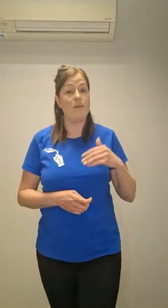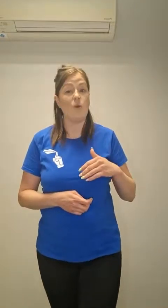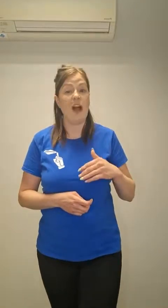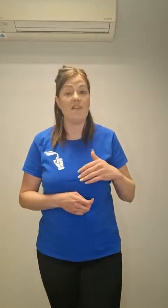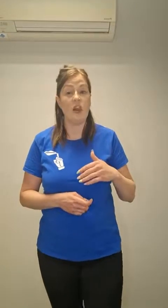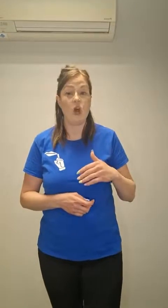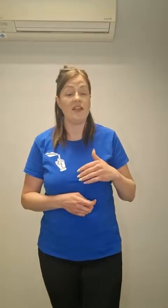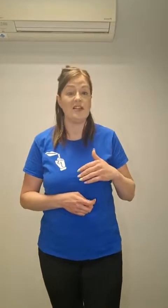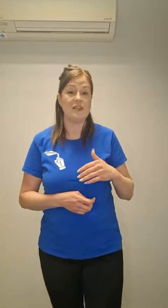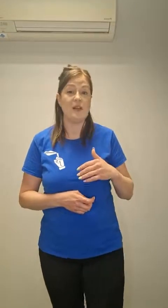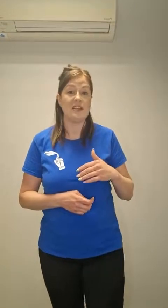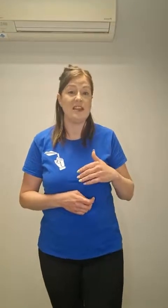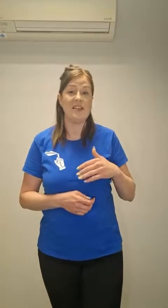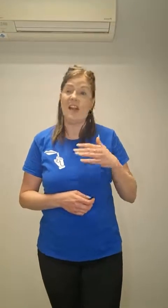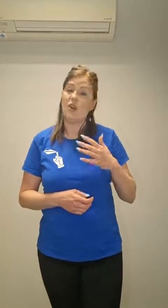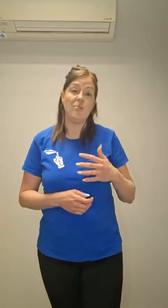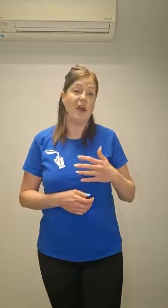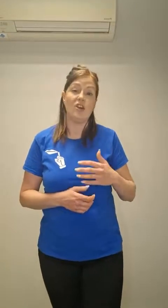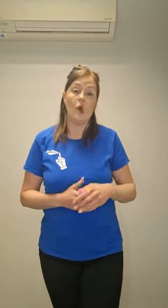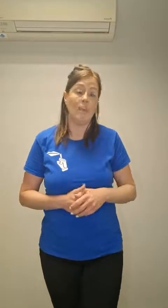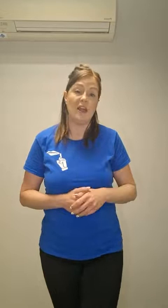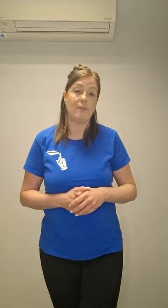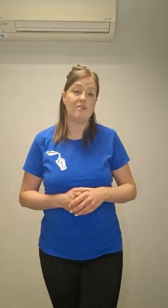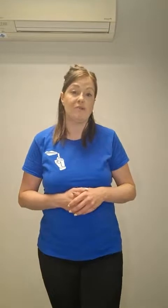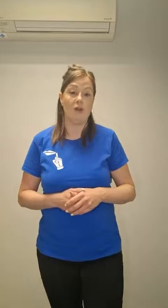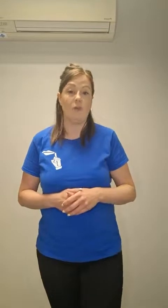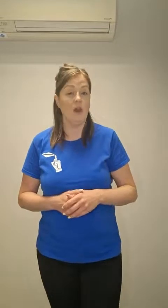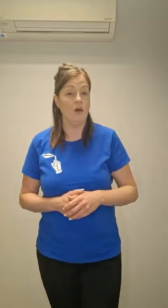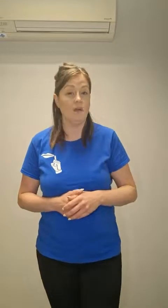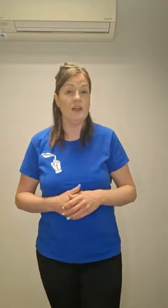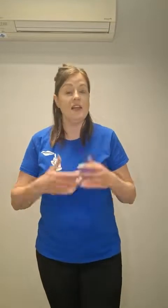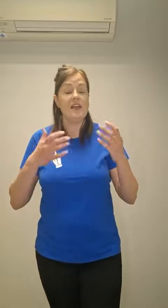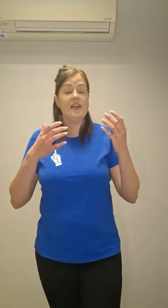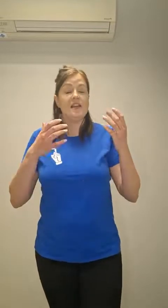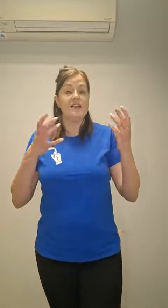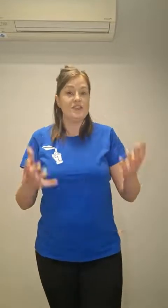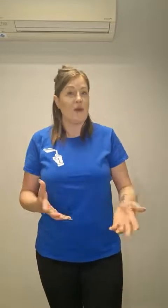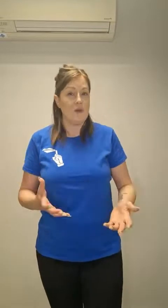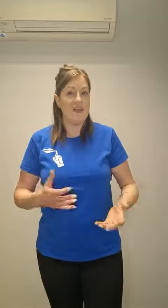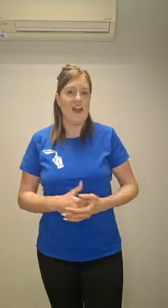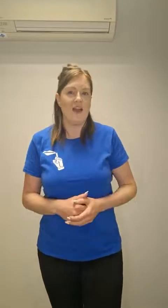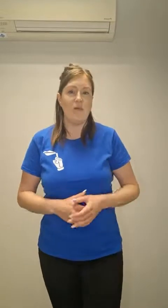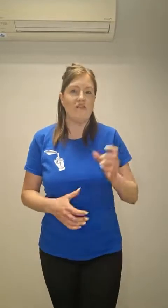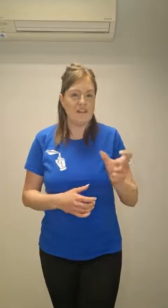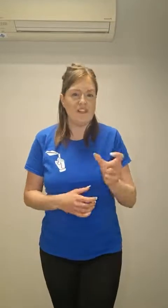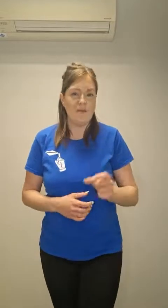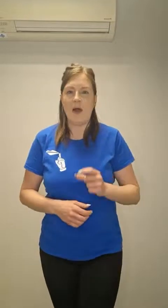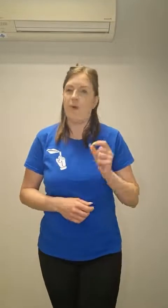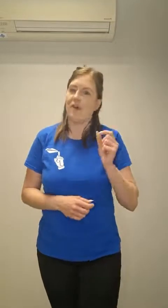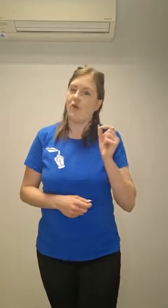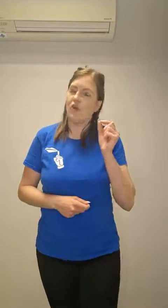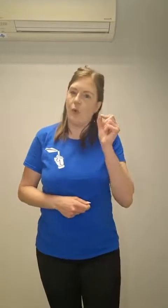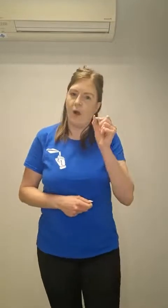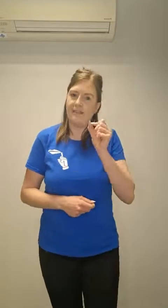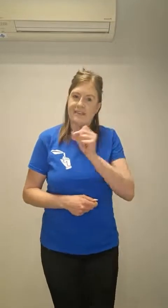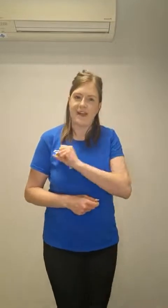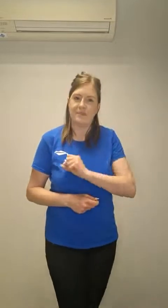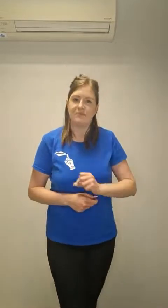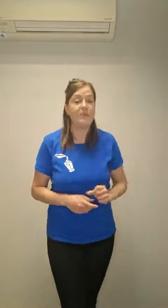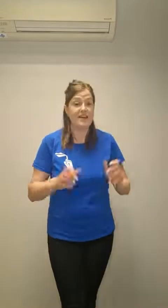have learning disabilities who might not be able to follow along. So yeah, we're very similar, but we're not quite the same. But yes,